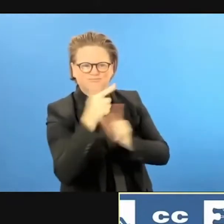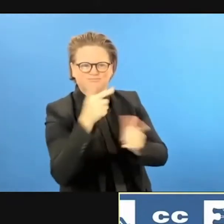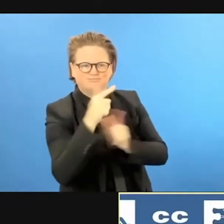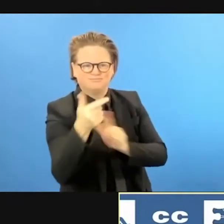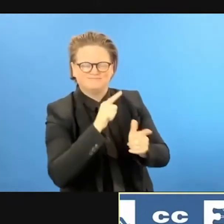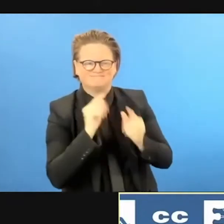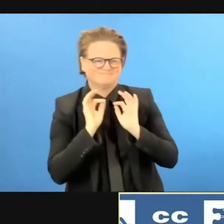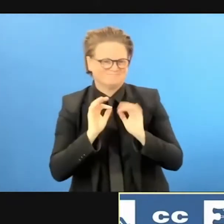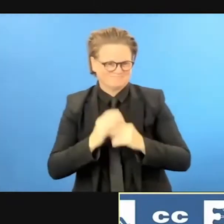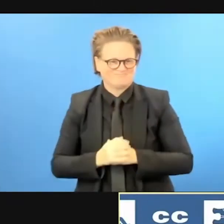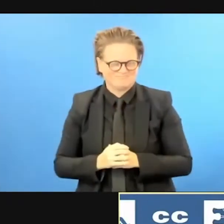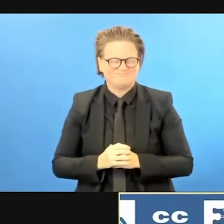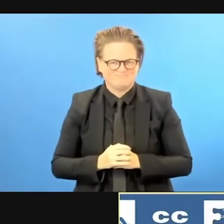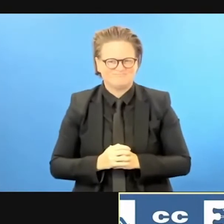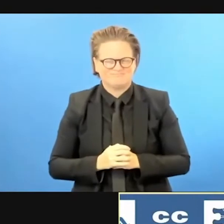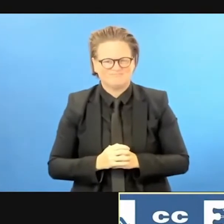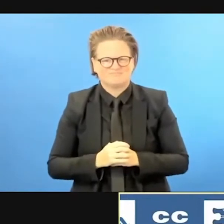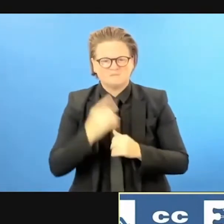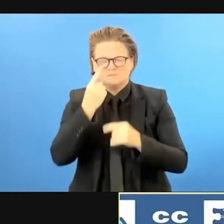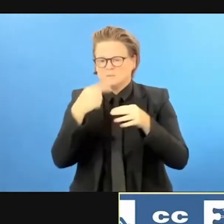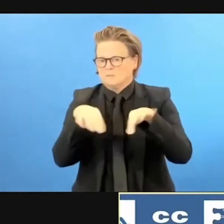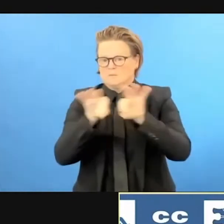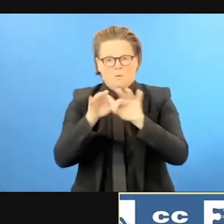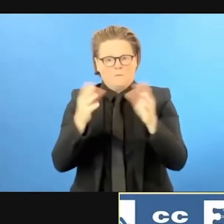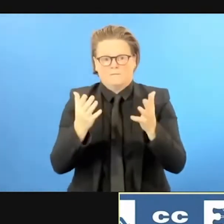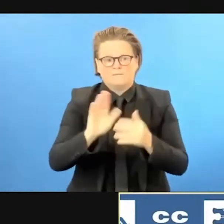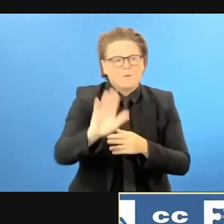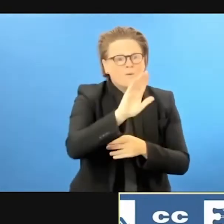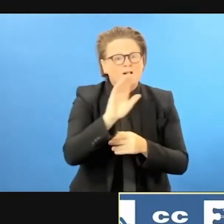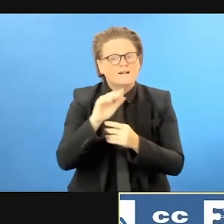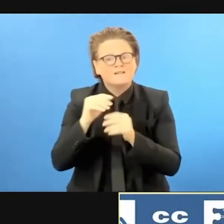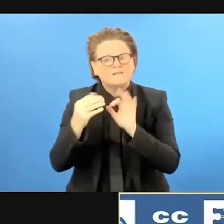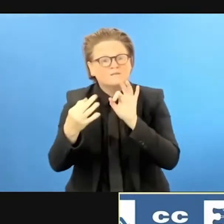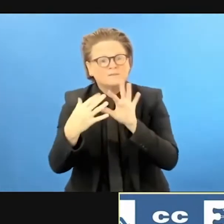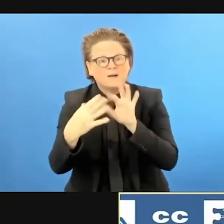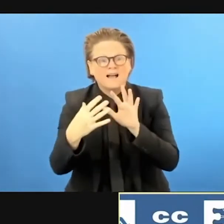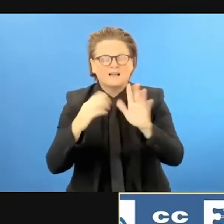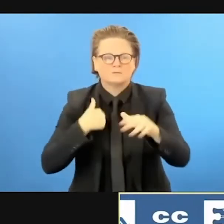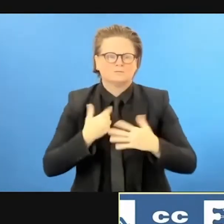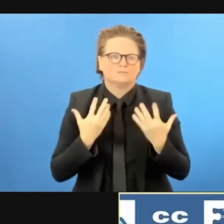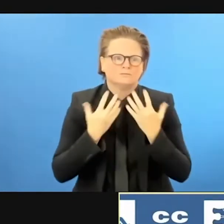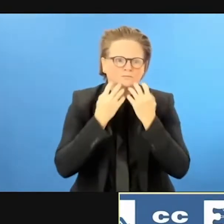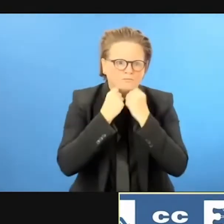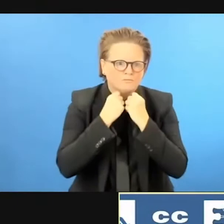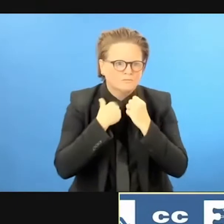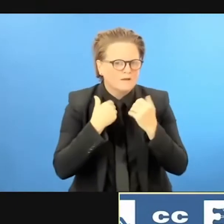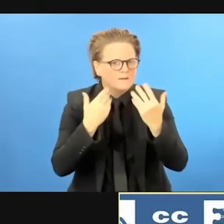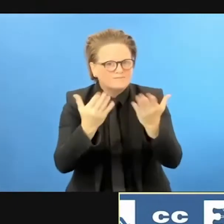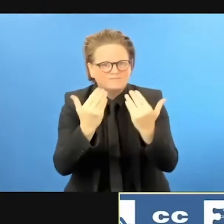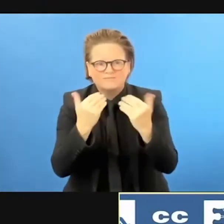as community members and as our COVID command response also evolves